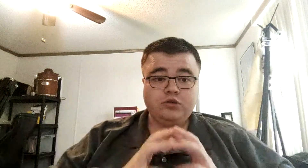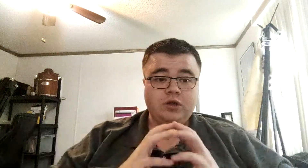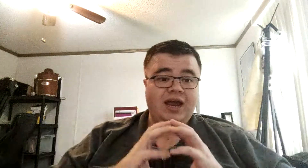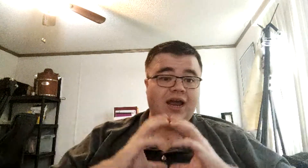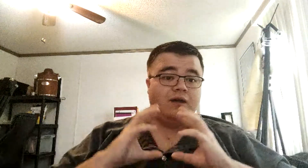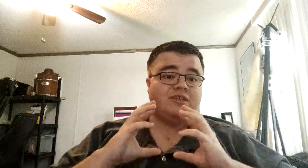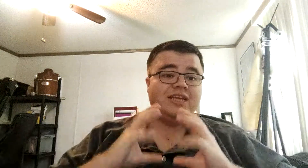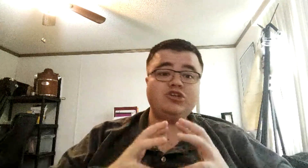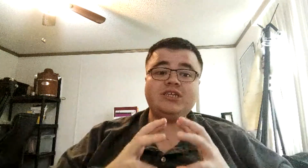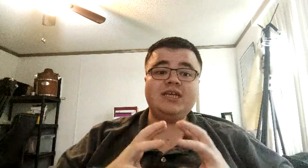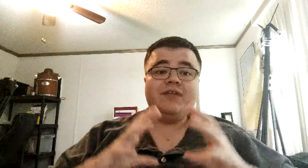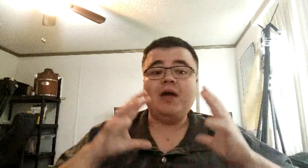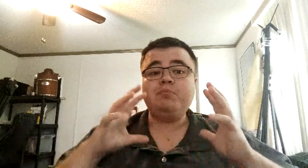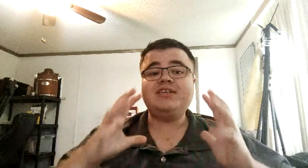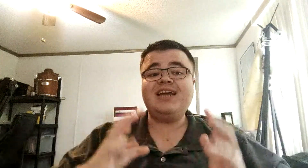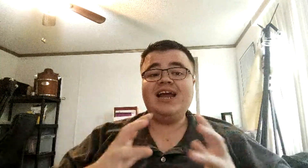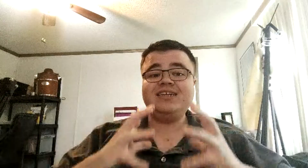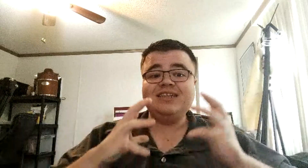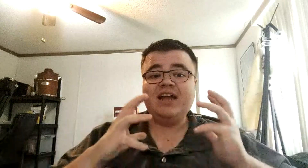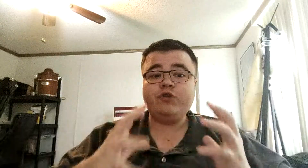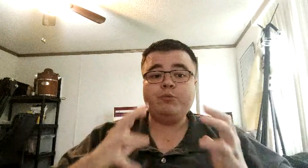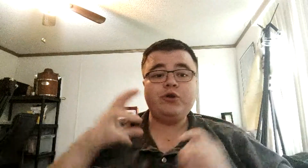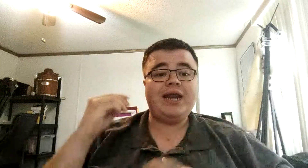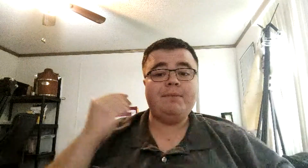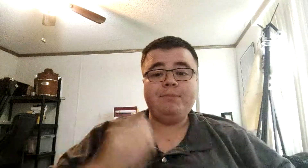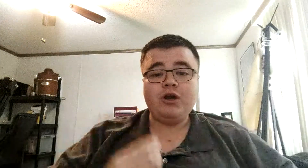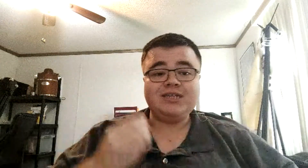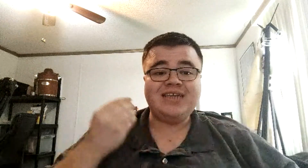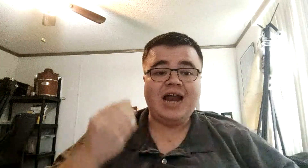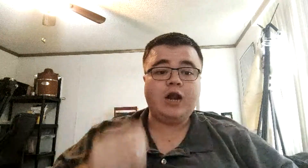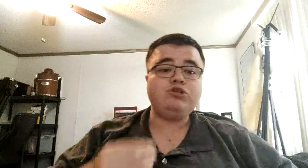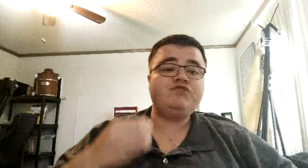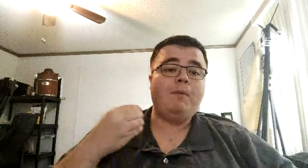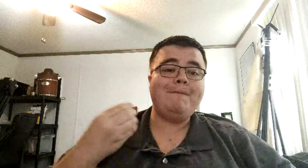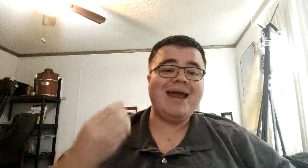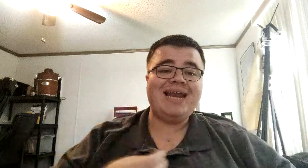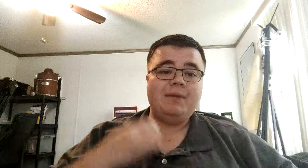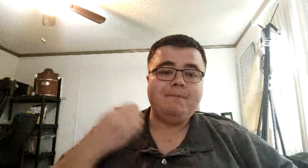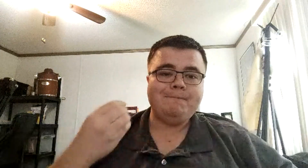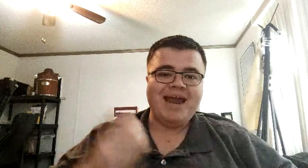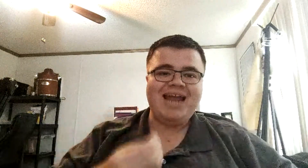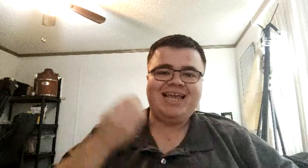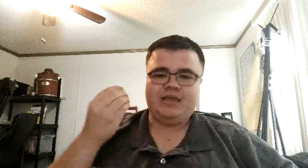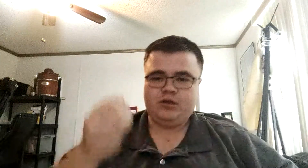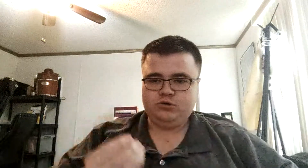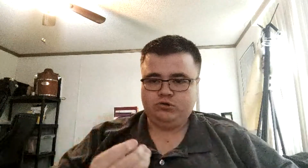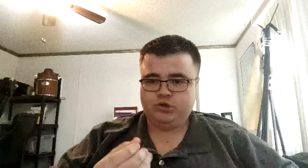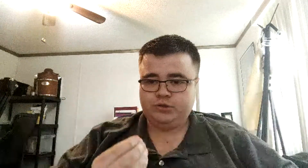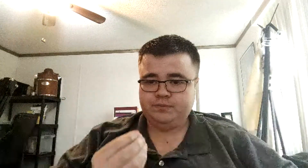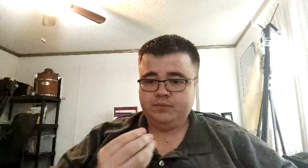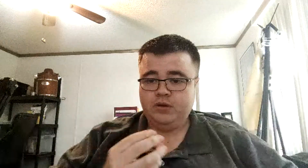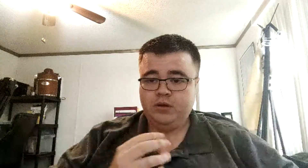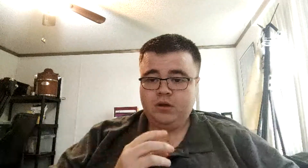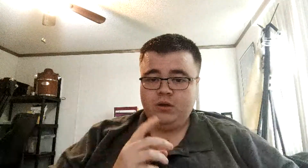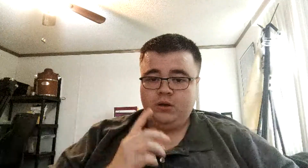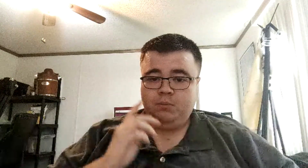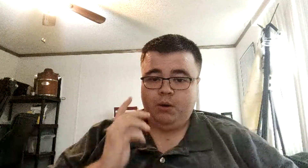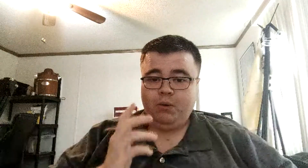So, it's interesting that protected the deaf community in America side which for many, many years. But we